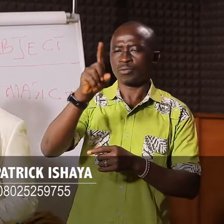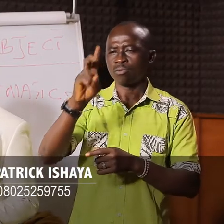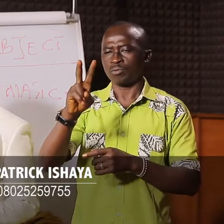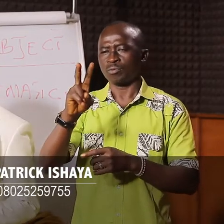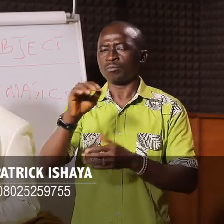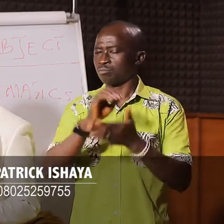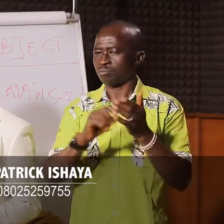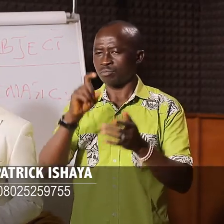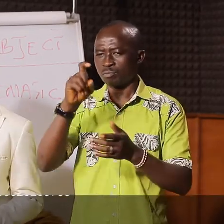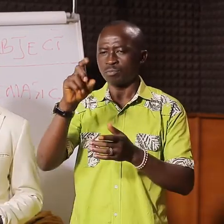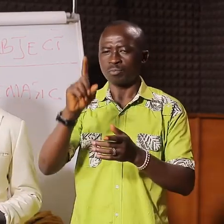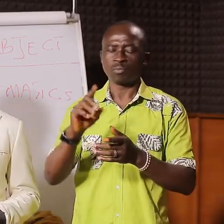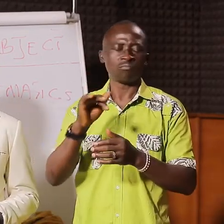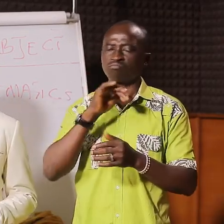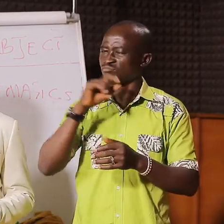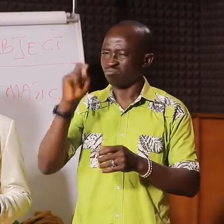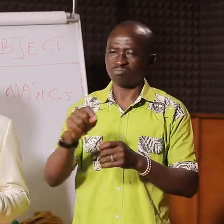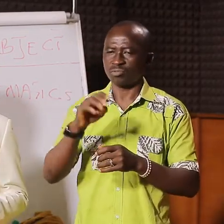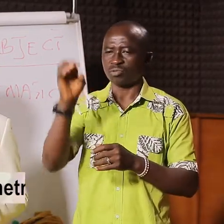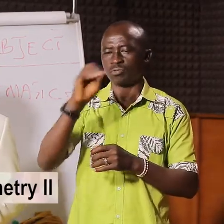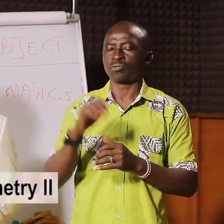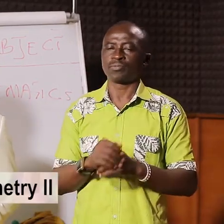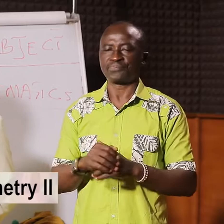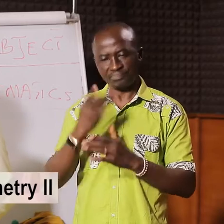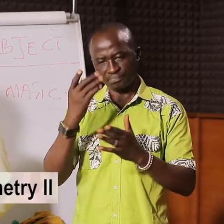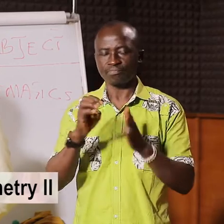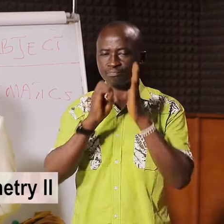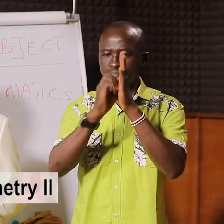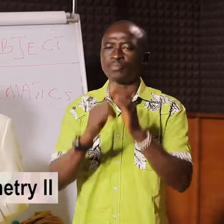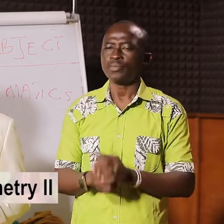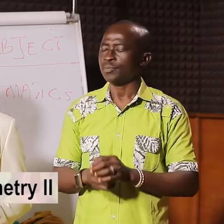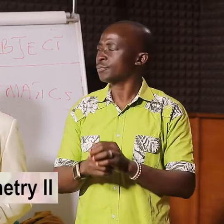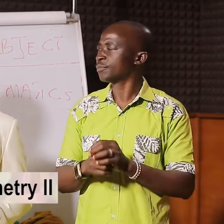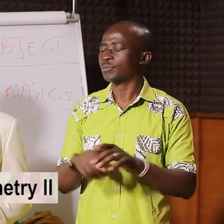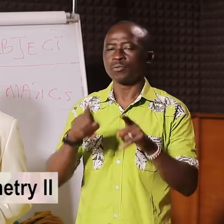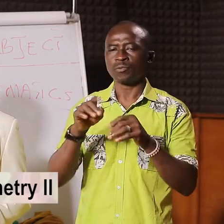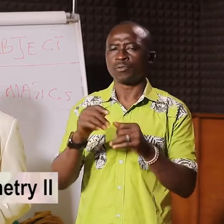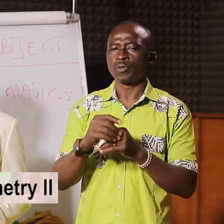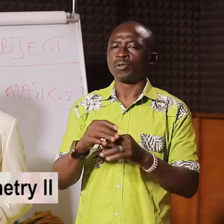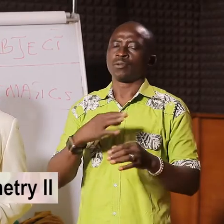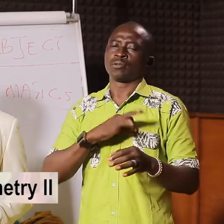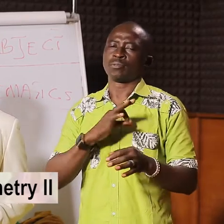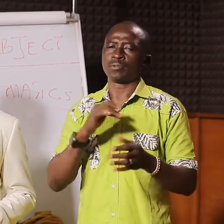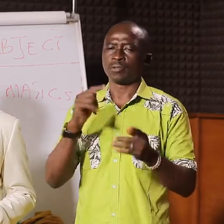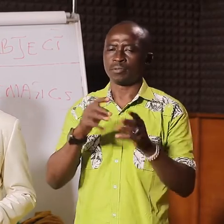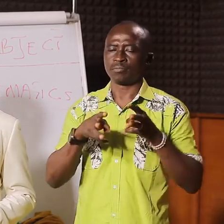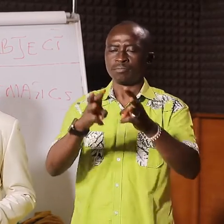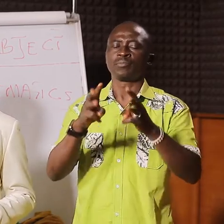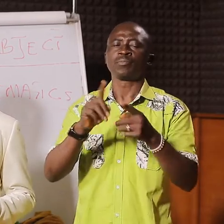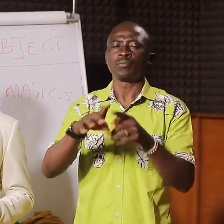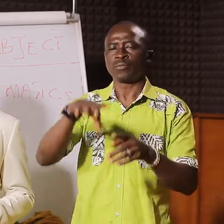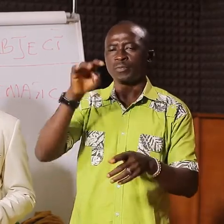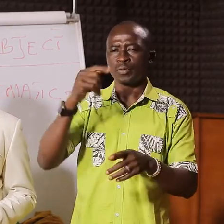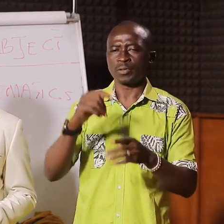x1 must not be equal to 0. Now let's cite examples so that we'll be able to apply the formula to find